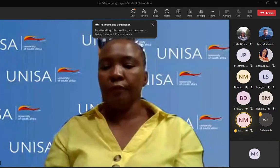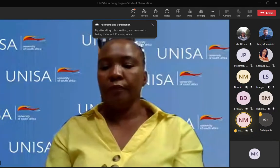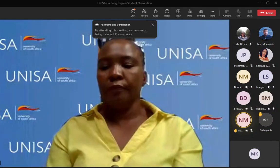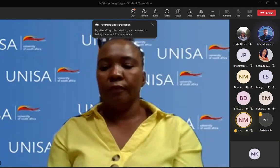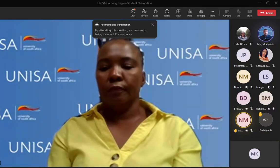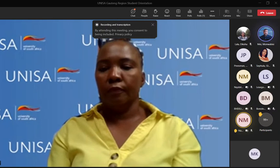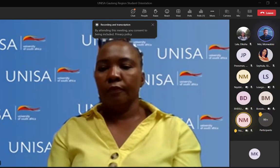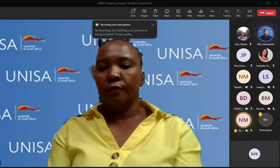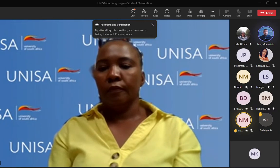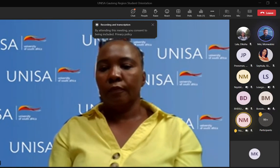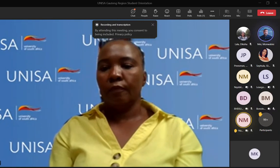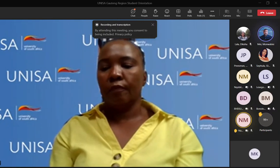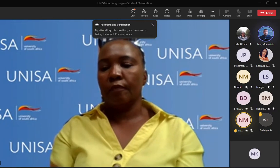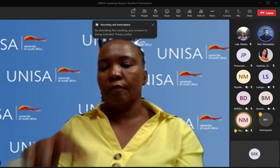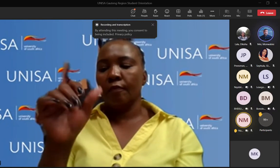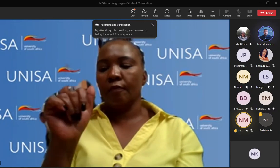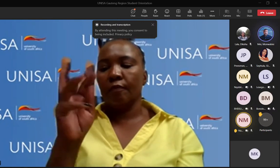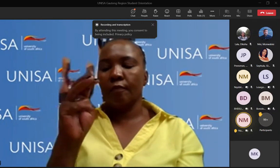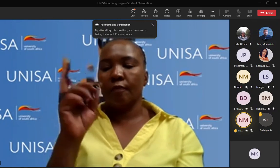am I sure